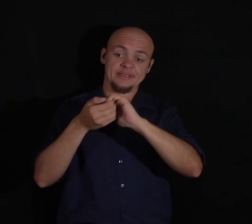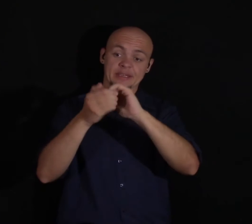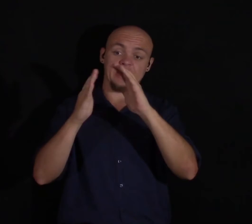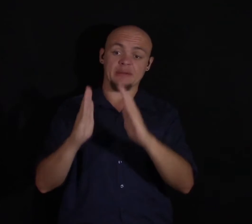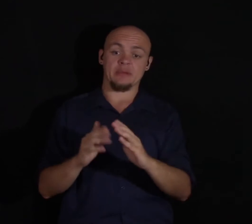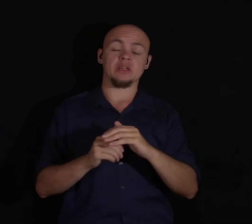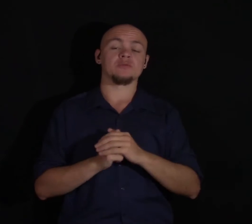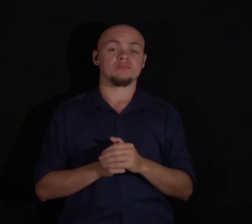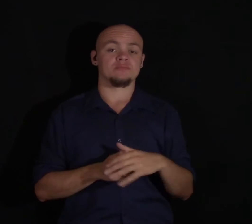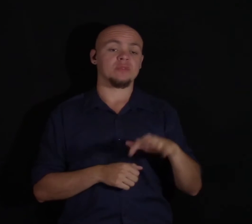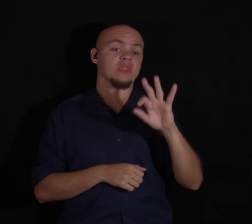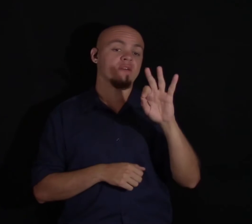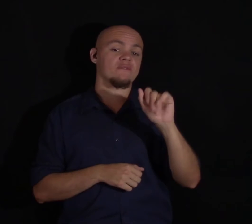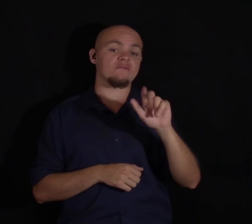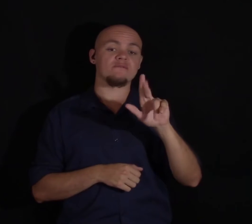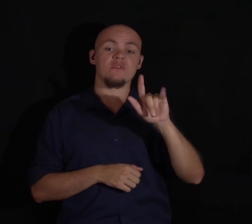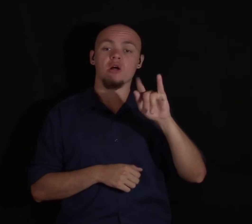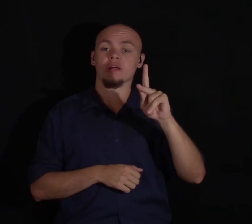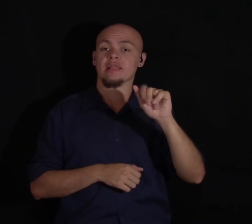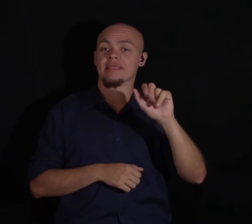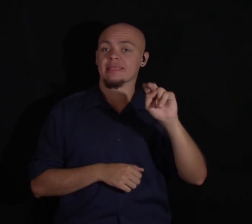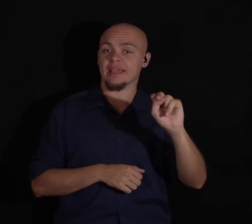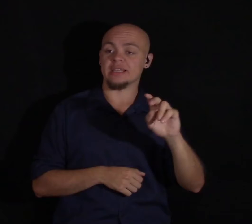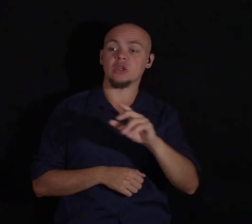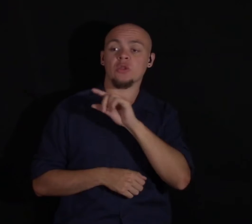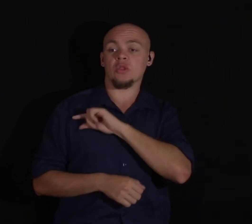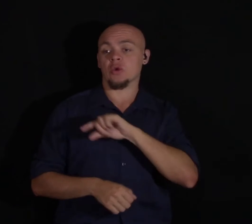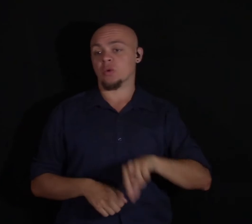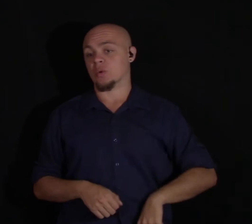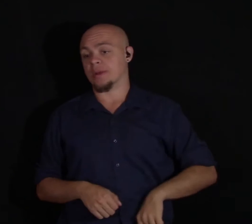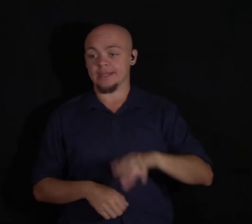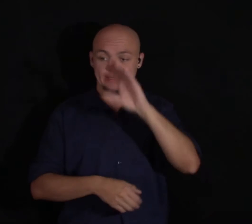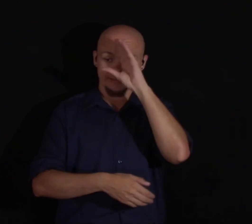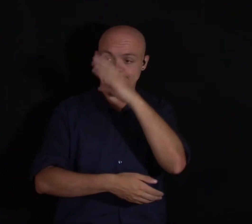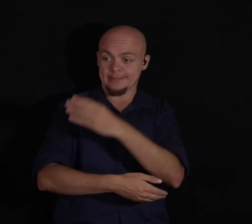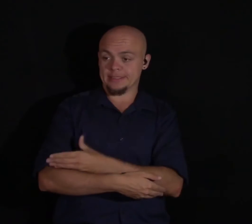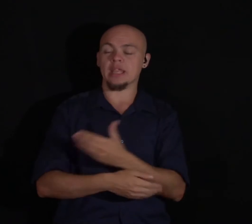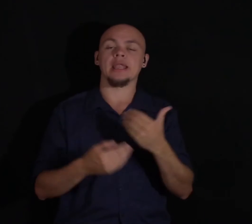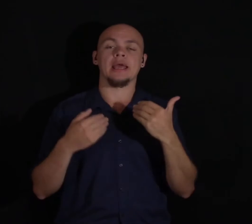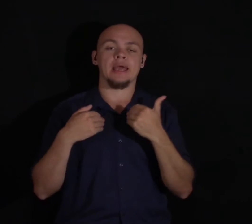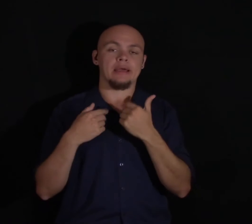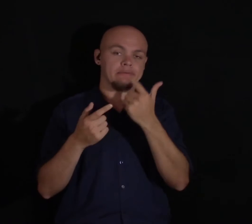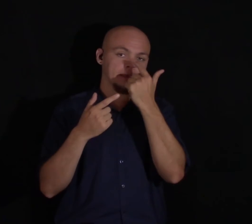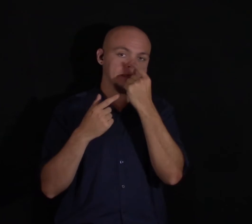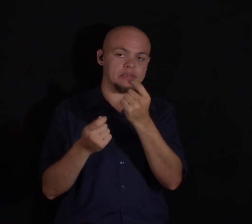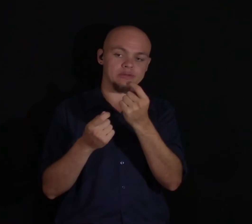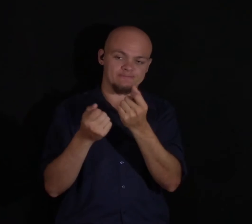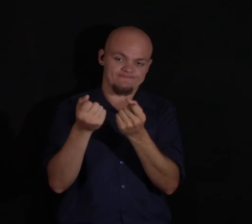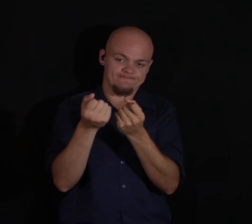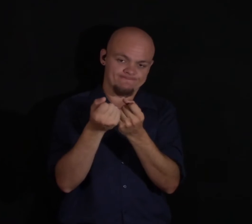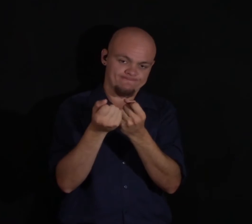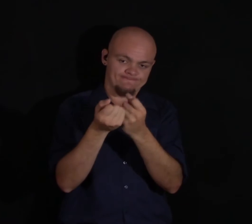the insolent Goring, his queen and son, gave a peculiar interest to every part of the city which they might be